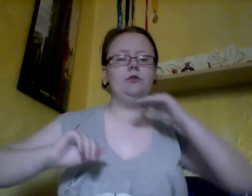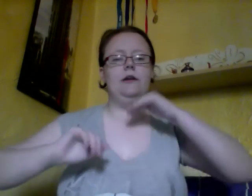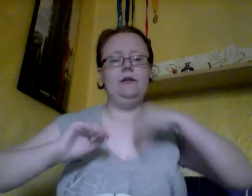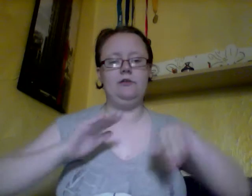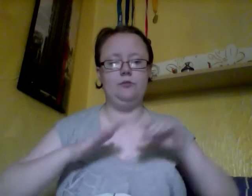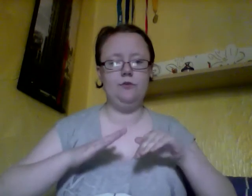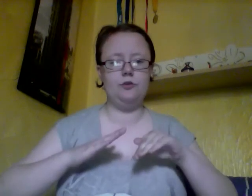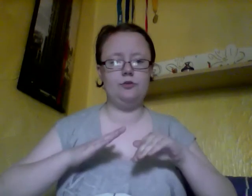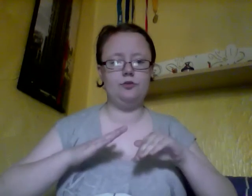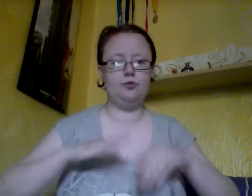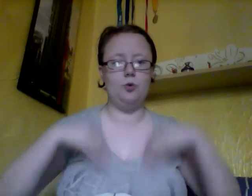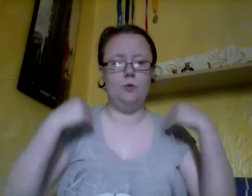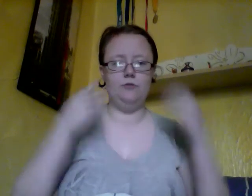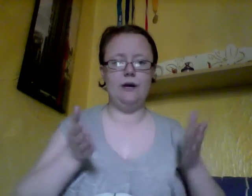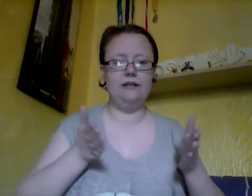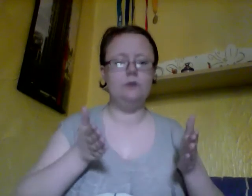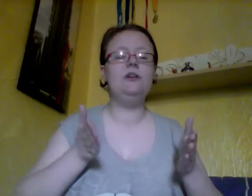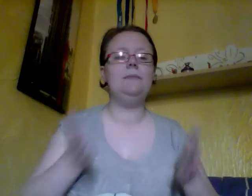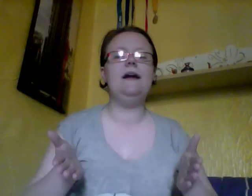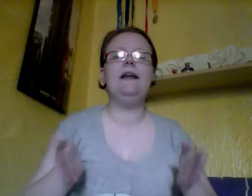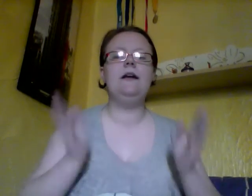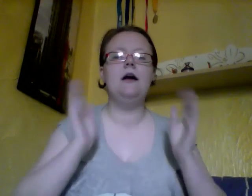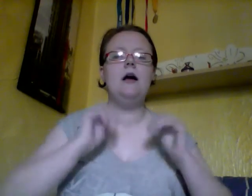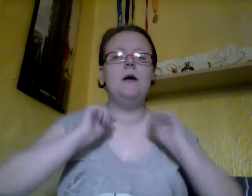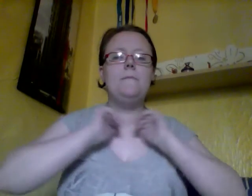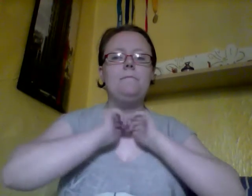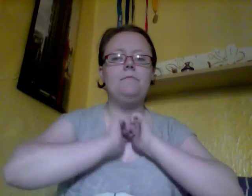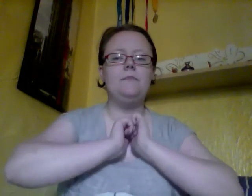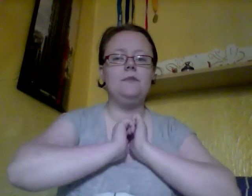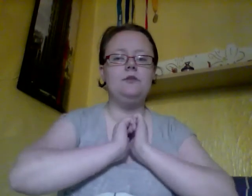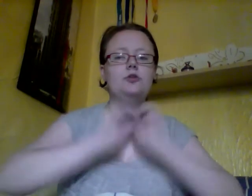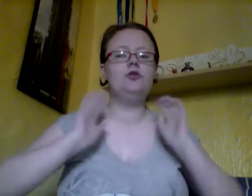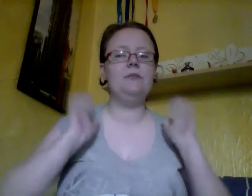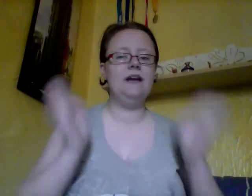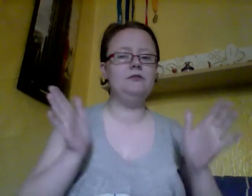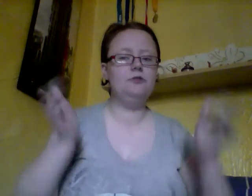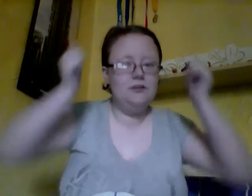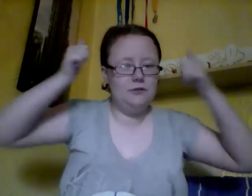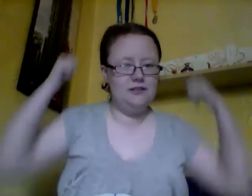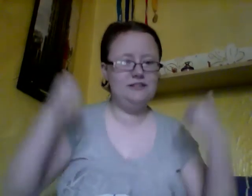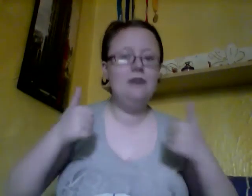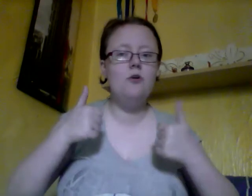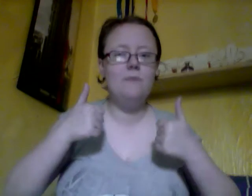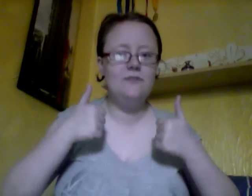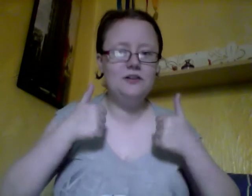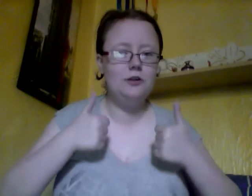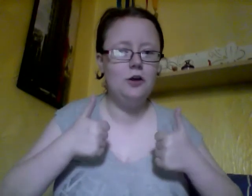in the original books, so we have no idea what they're planning. And the show's not been cancelled yet, so there's still hope for the